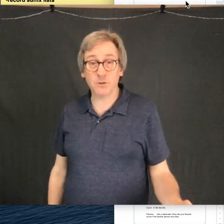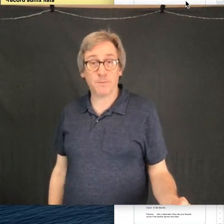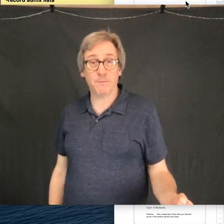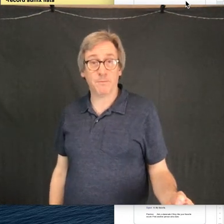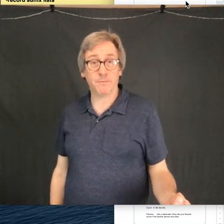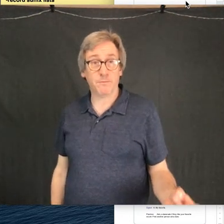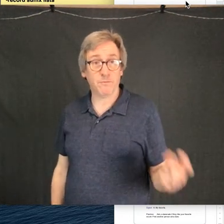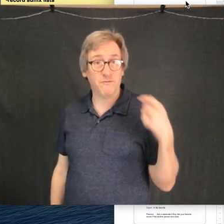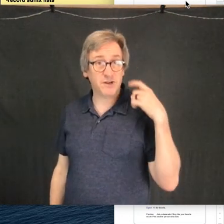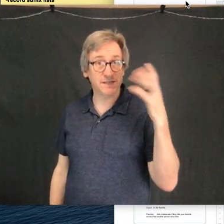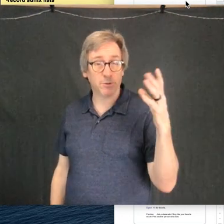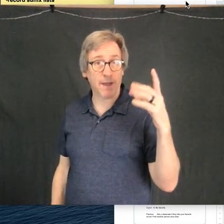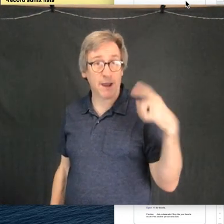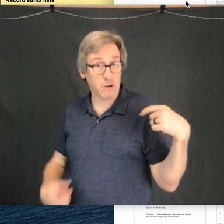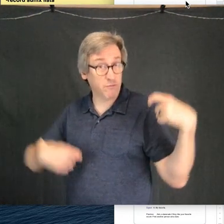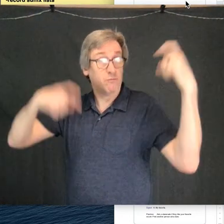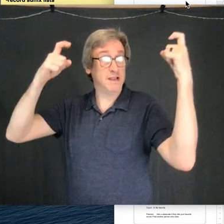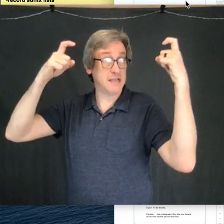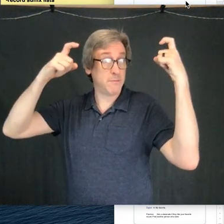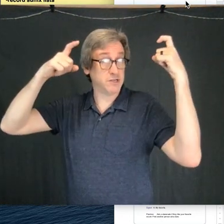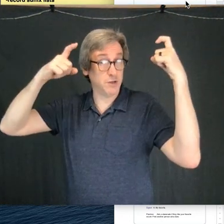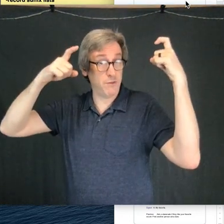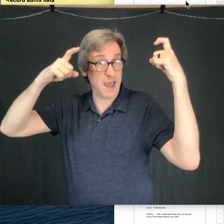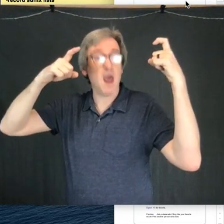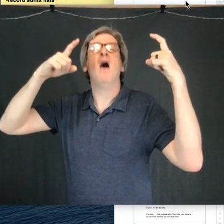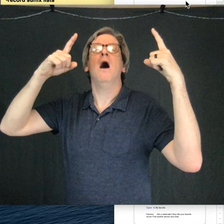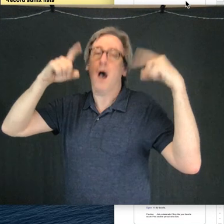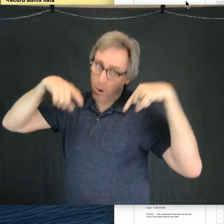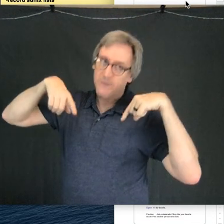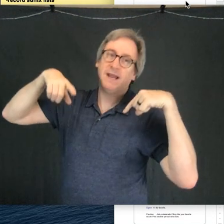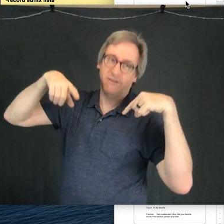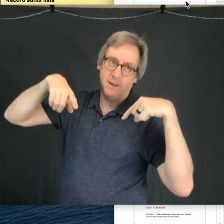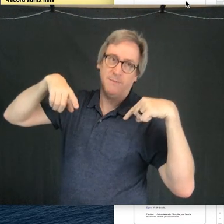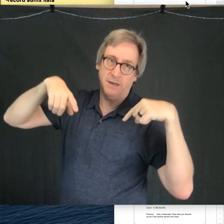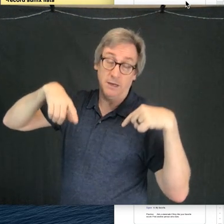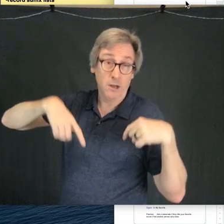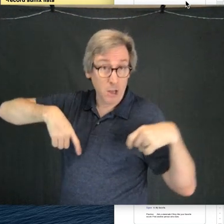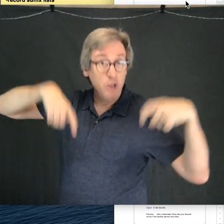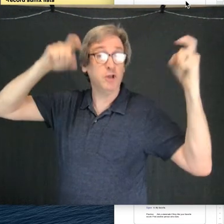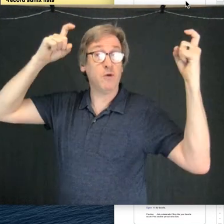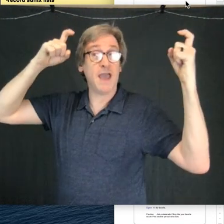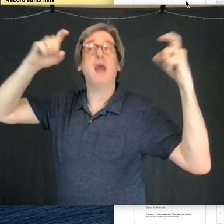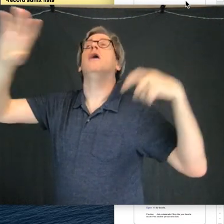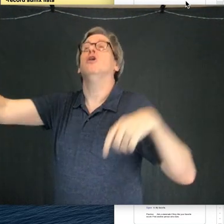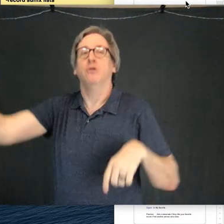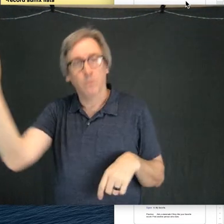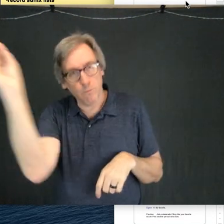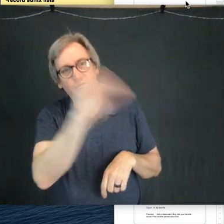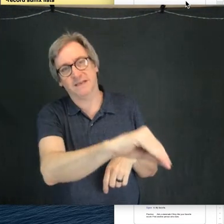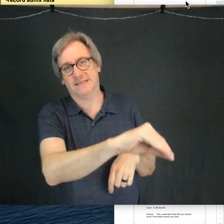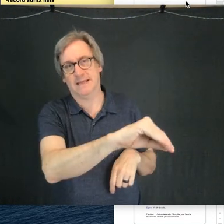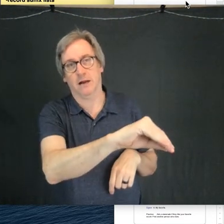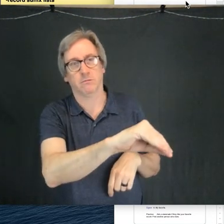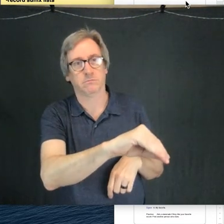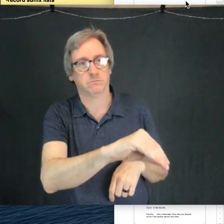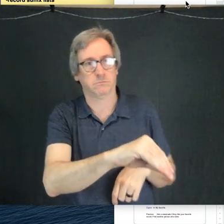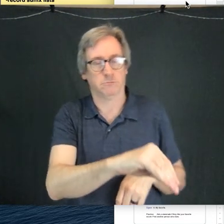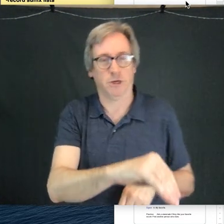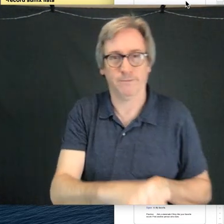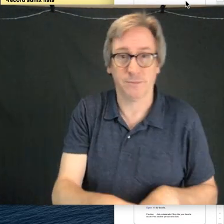Very similar pattern of raise the eyebrows. You know that? Oh, then I give my opinion. You know that? Move this to